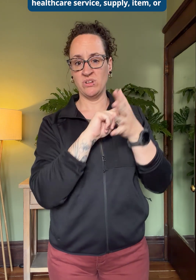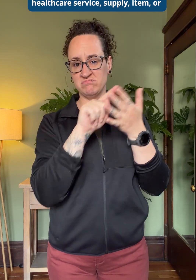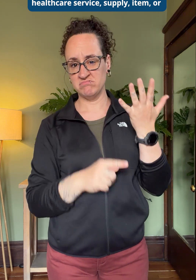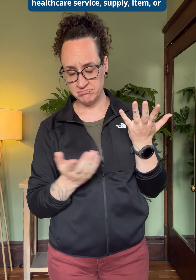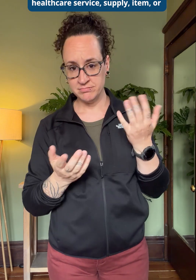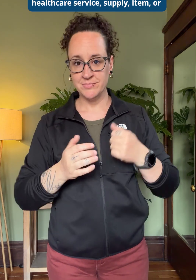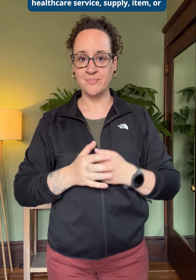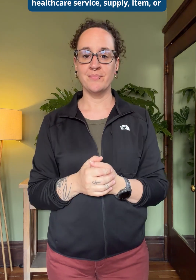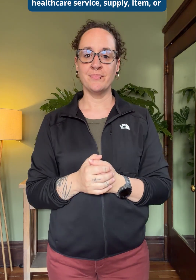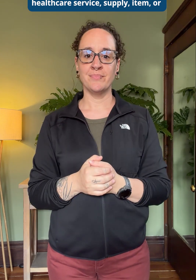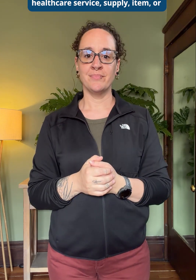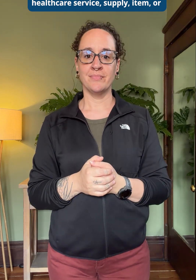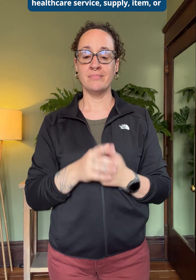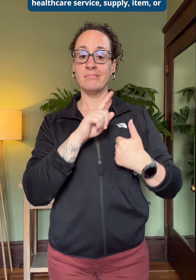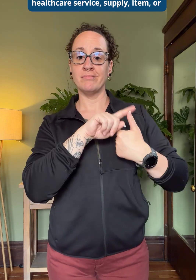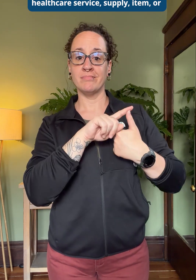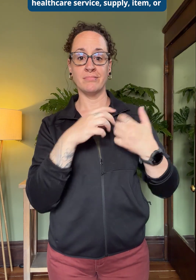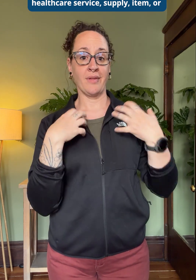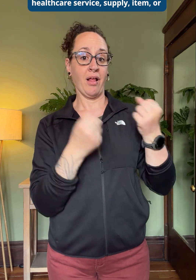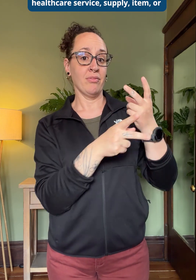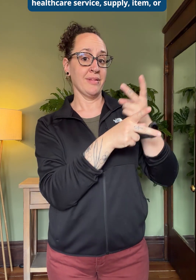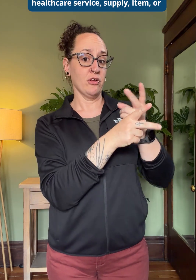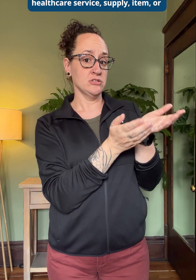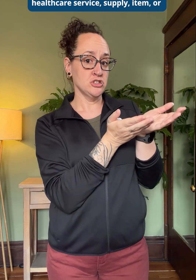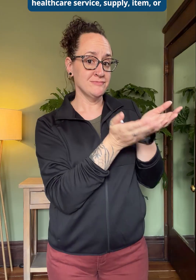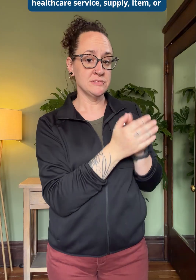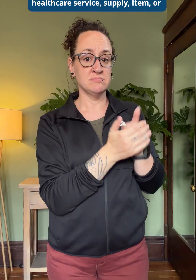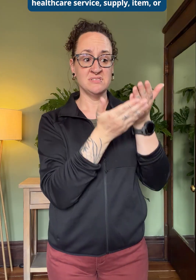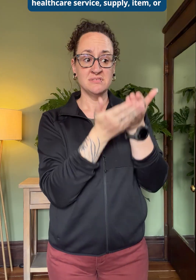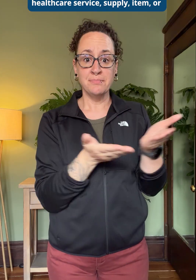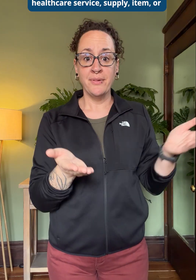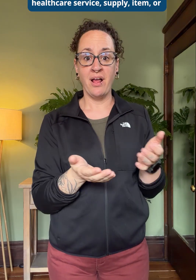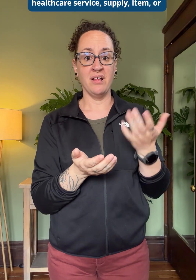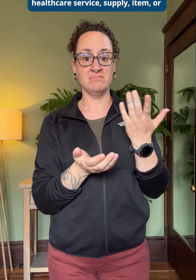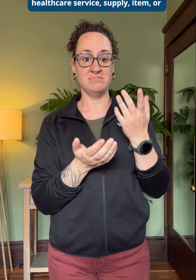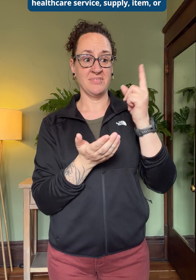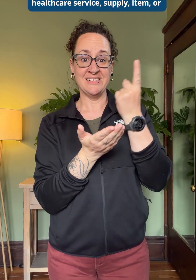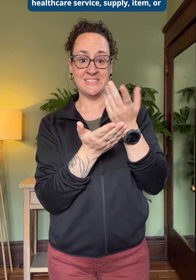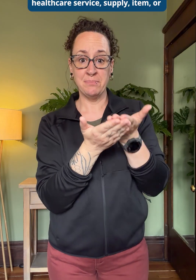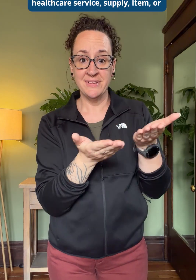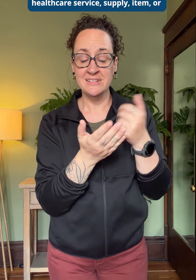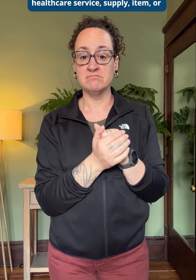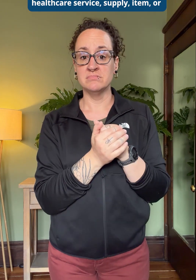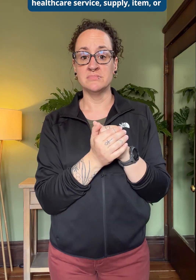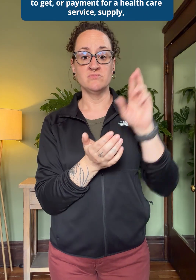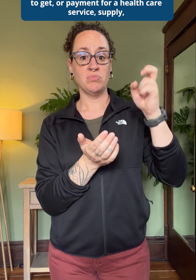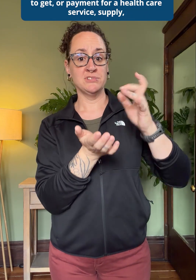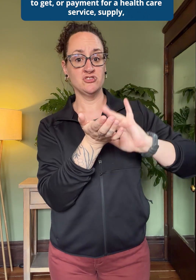When appealing, you can request a healthcare service, supply, item, or prescription